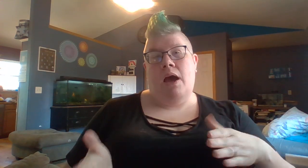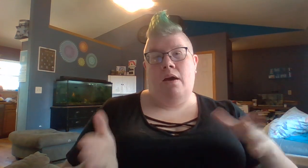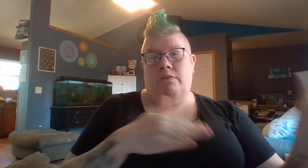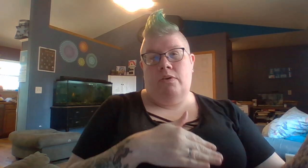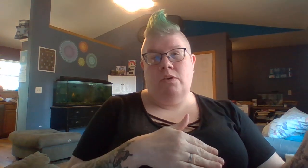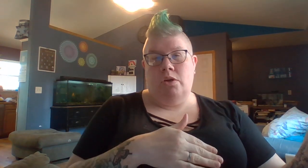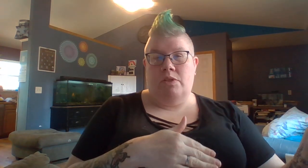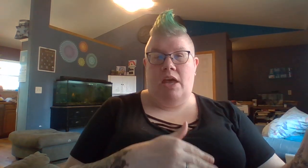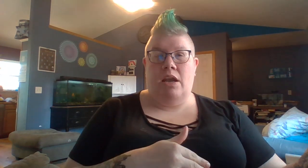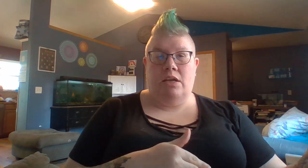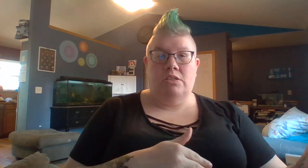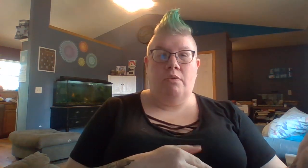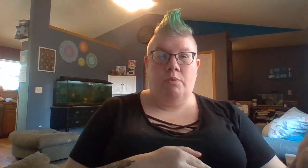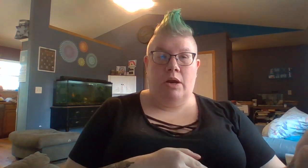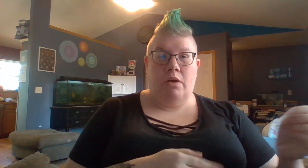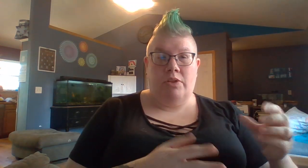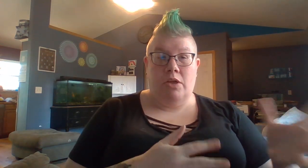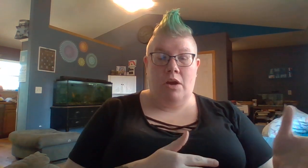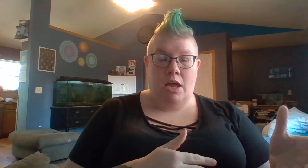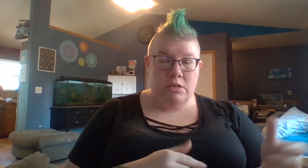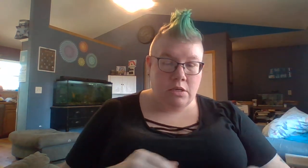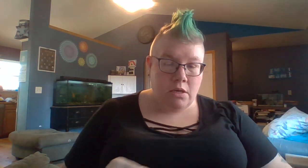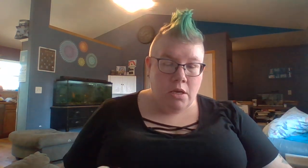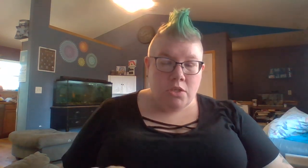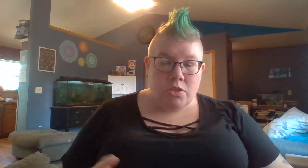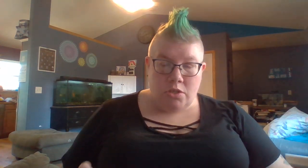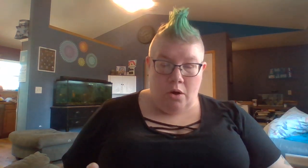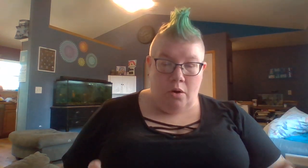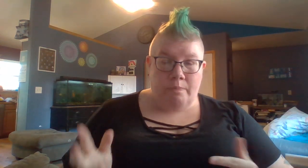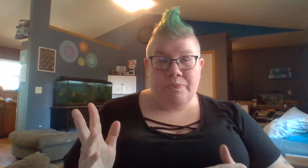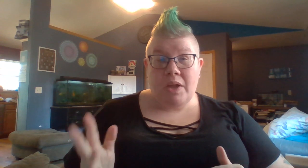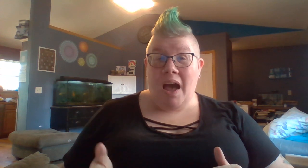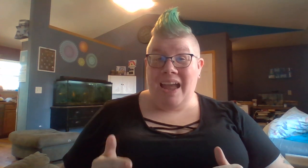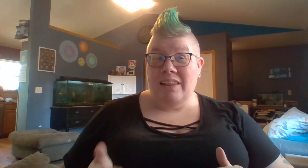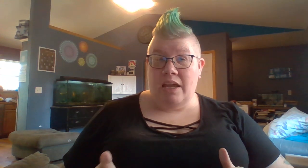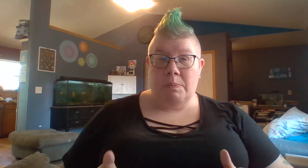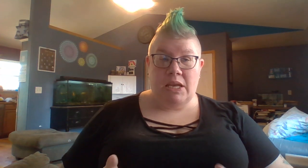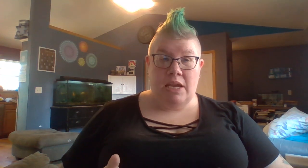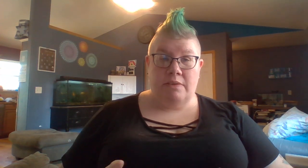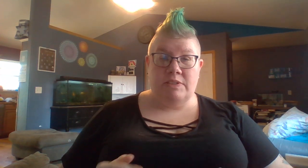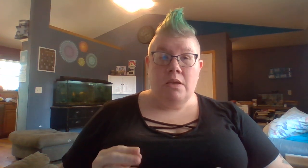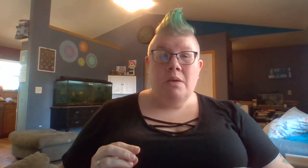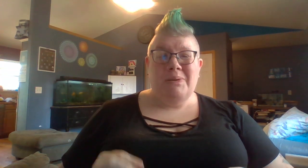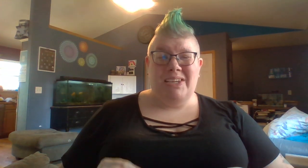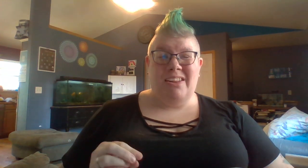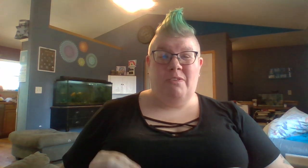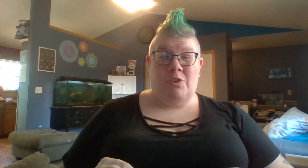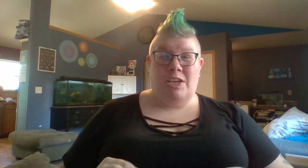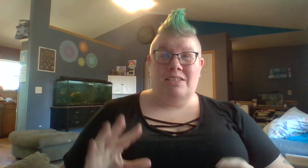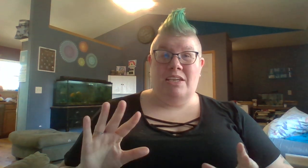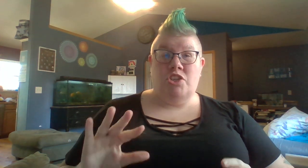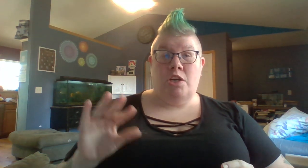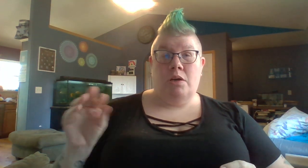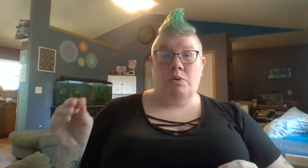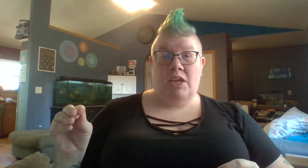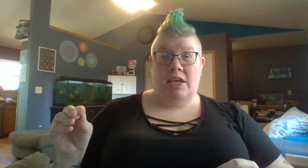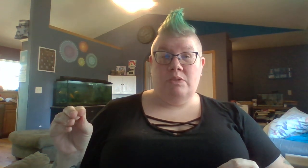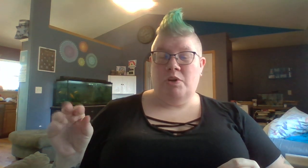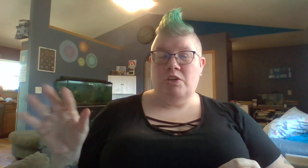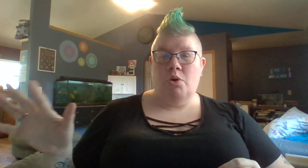have, the editing software on the other end. So I like PDFs, particularly for things like sharing with kids where you don't want